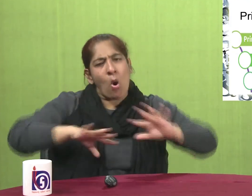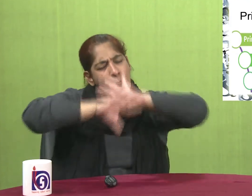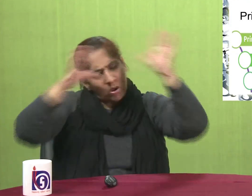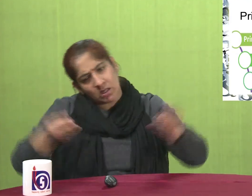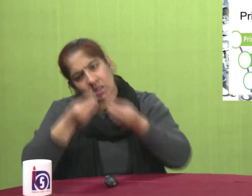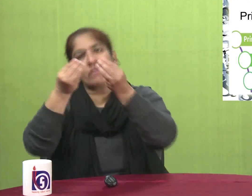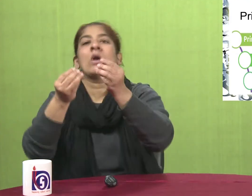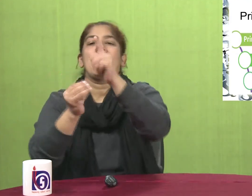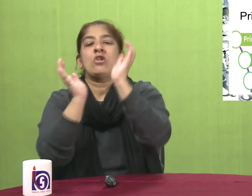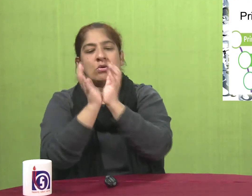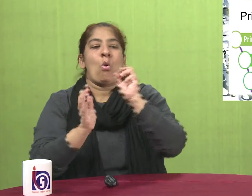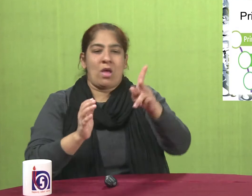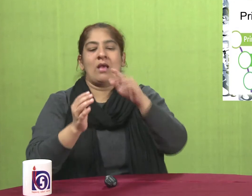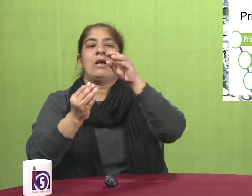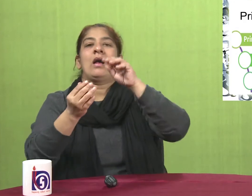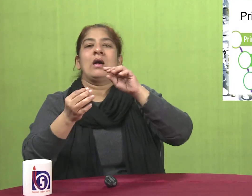insurable interest.